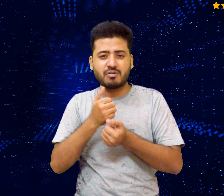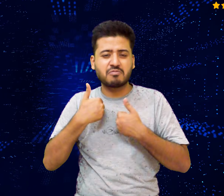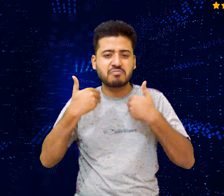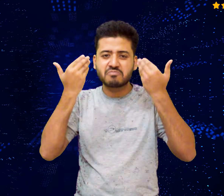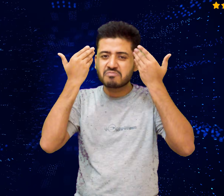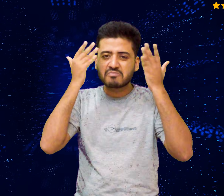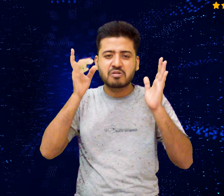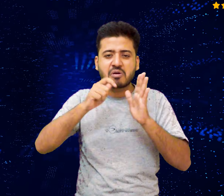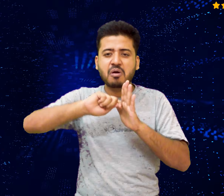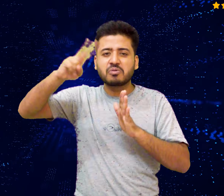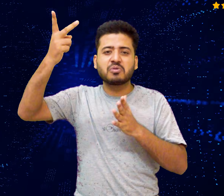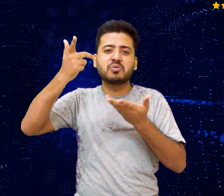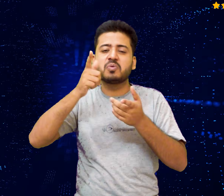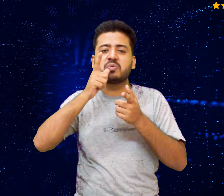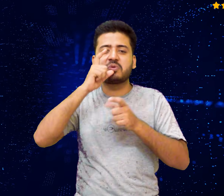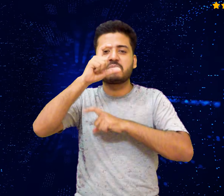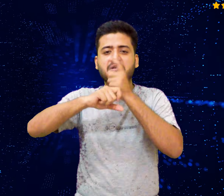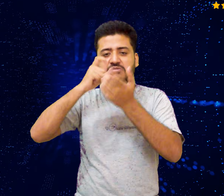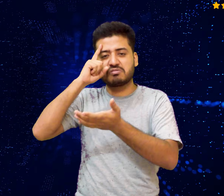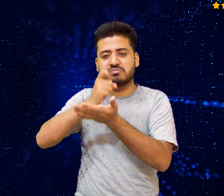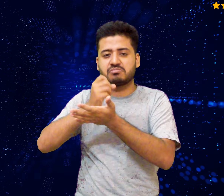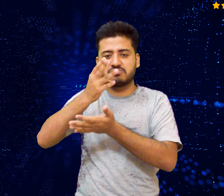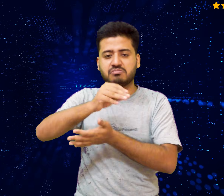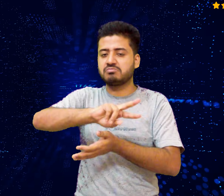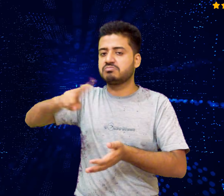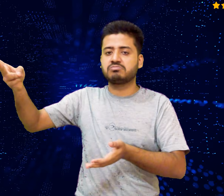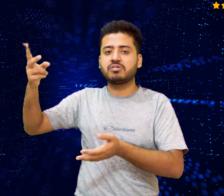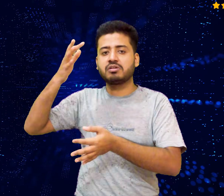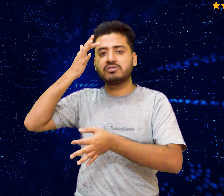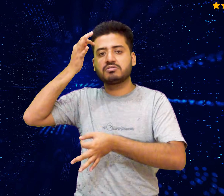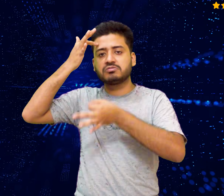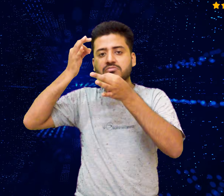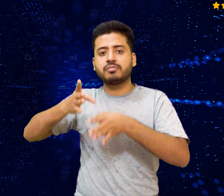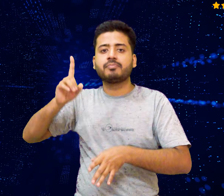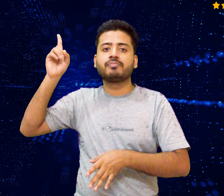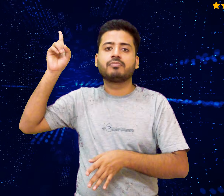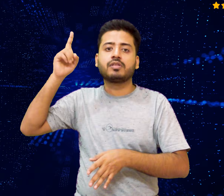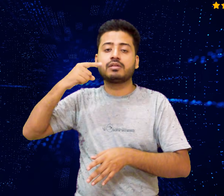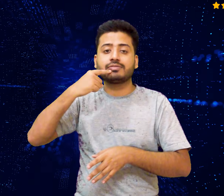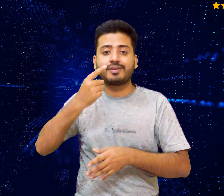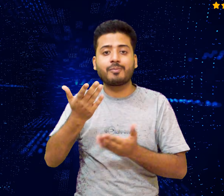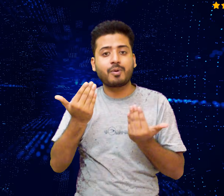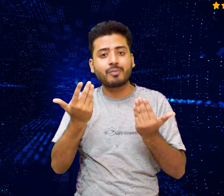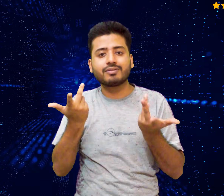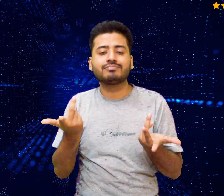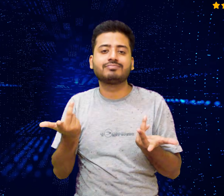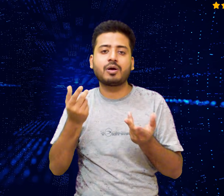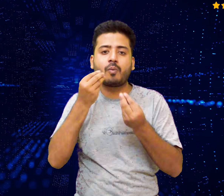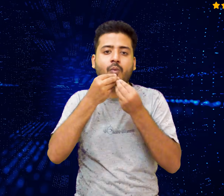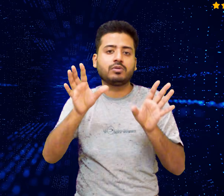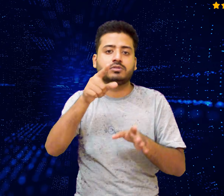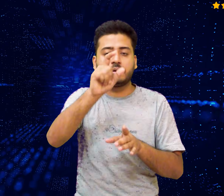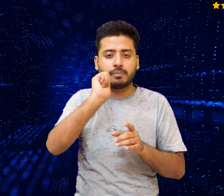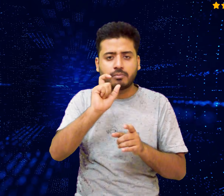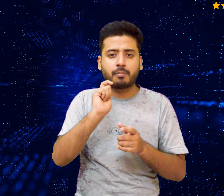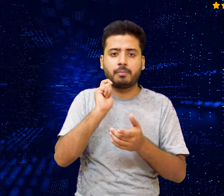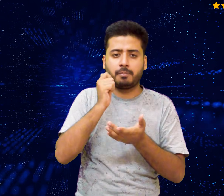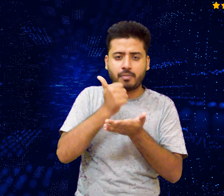protect against SIM swapping. Contact your provider and ask about their options for SIM swap protection, such as